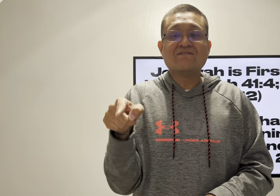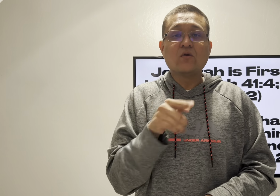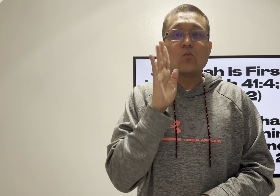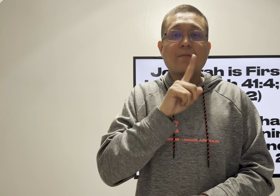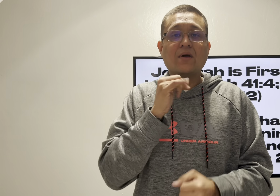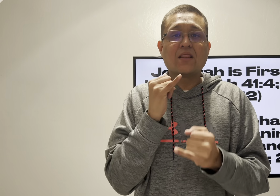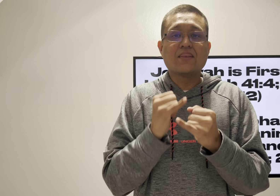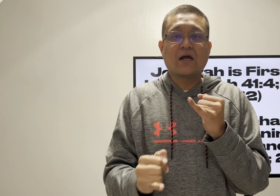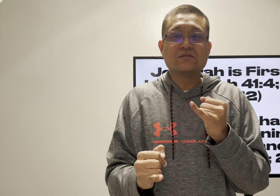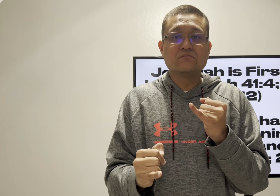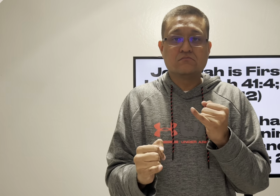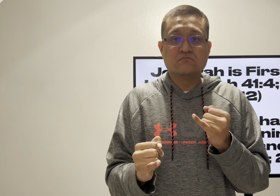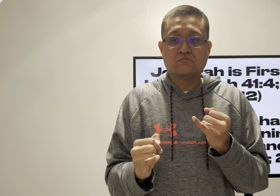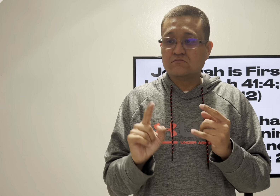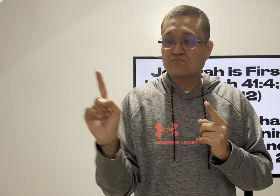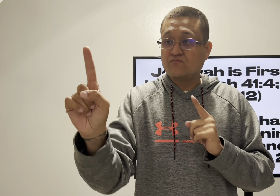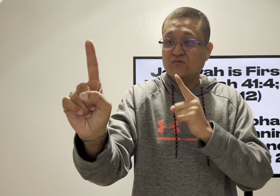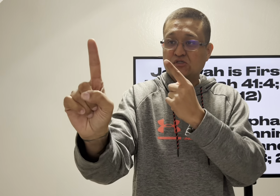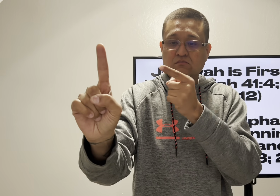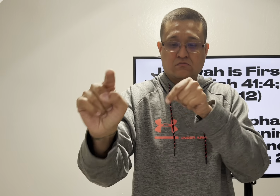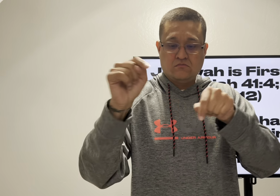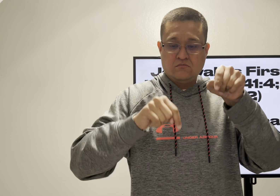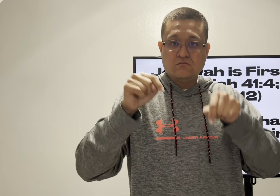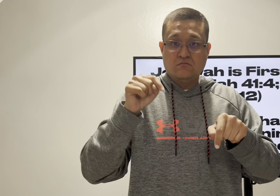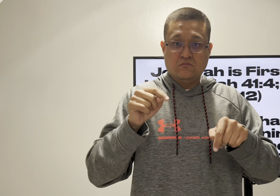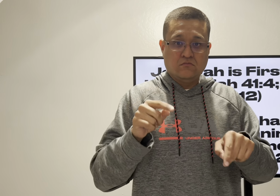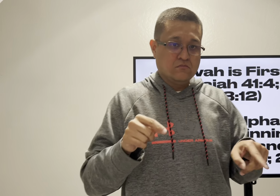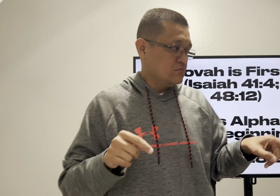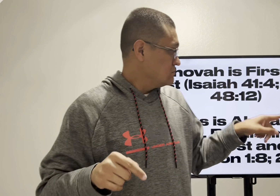You have several runners, and one will be first and one will be last.